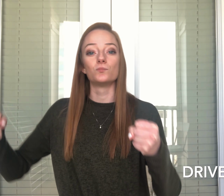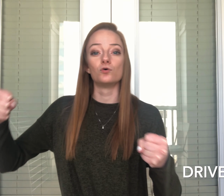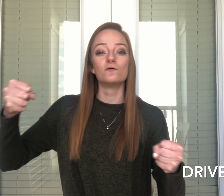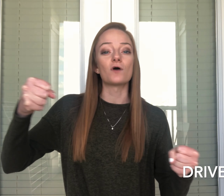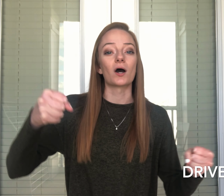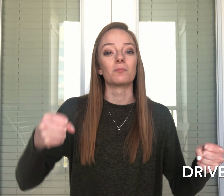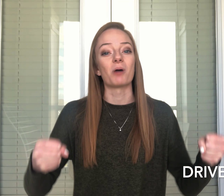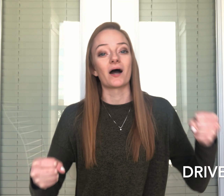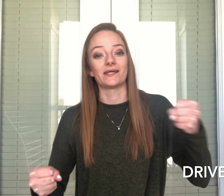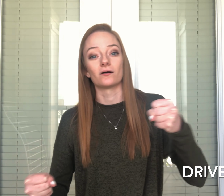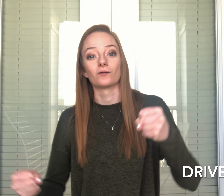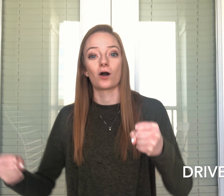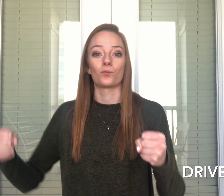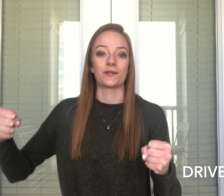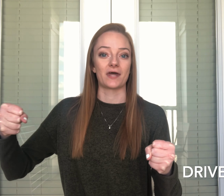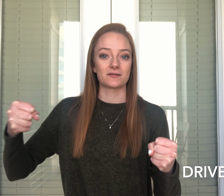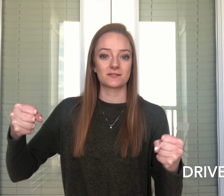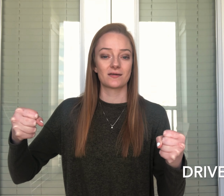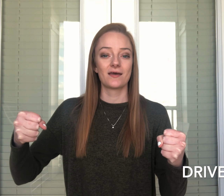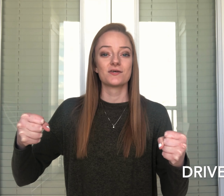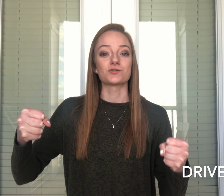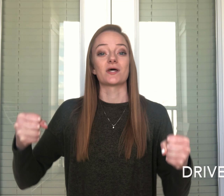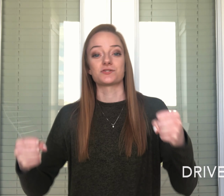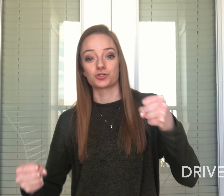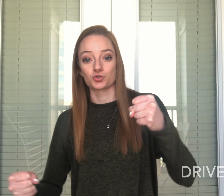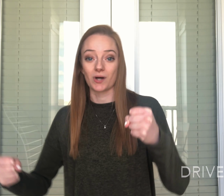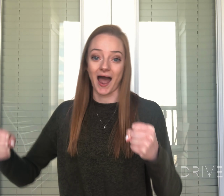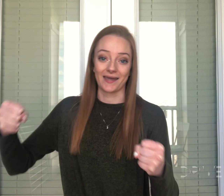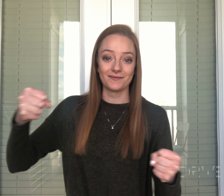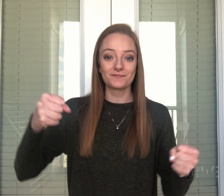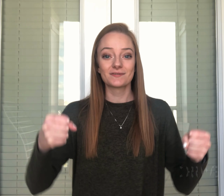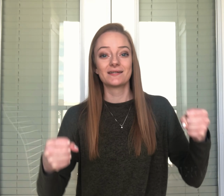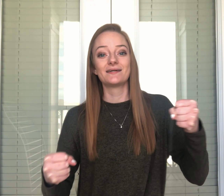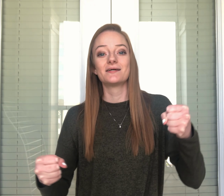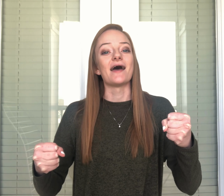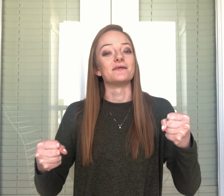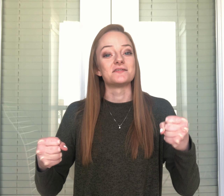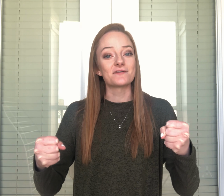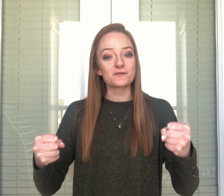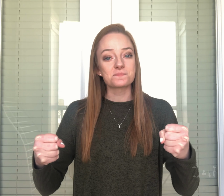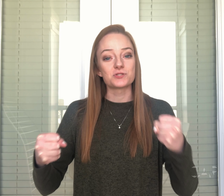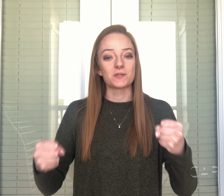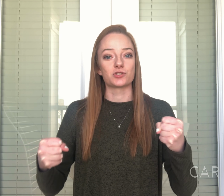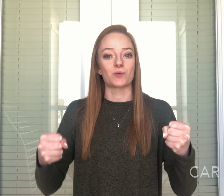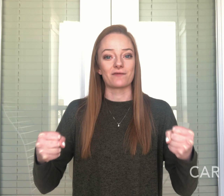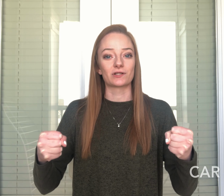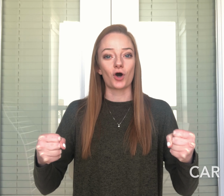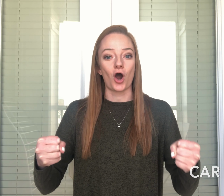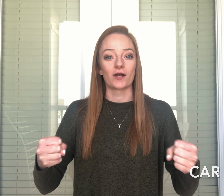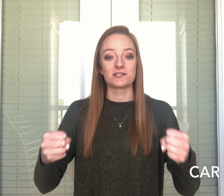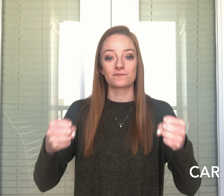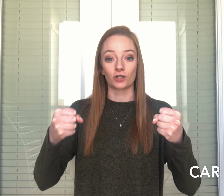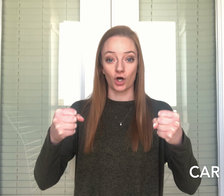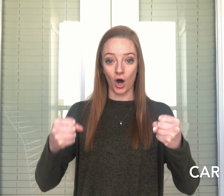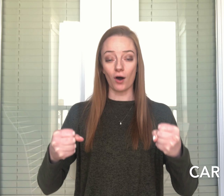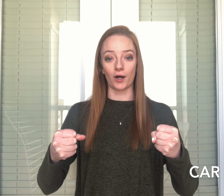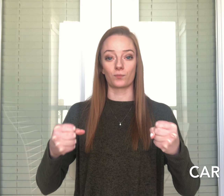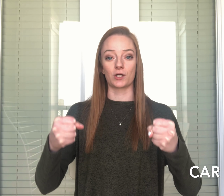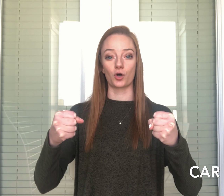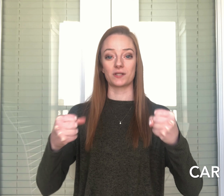move our body along with it. So that's drive. And the difference between driving car is for car, we are going